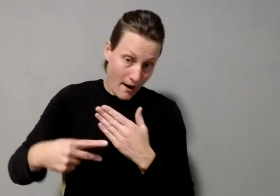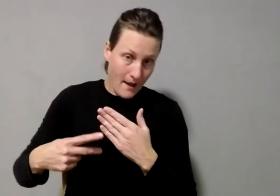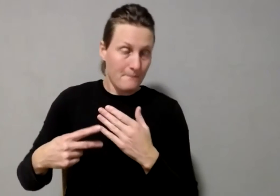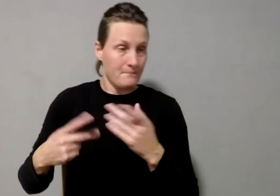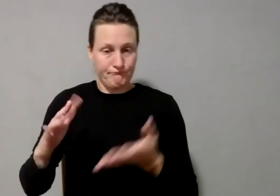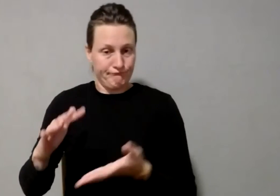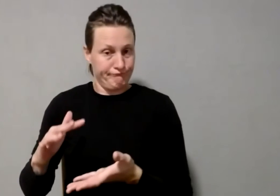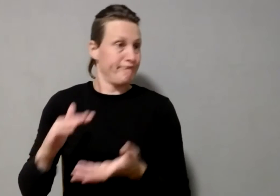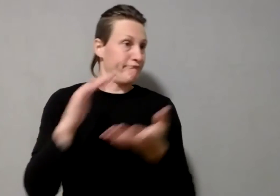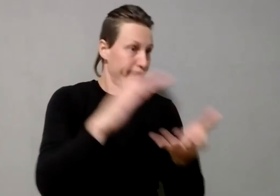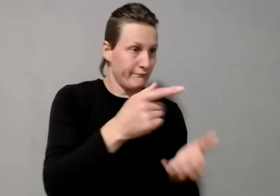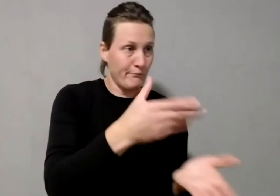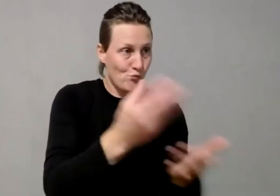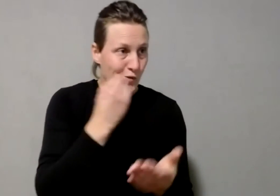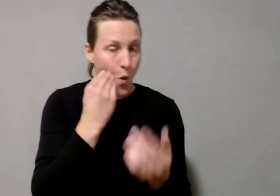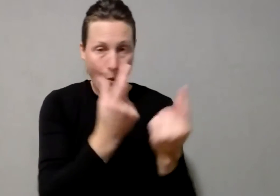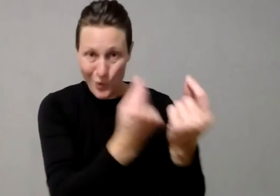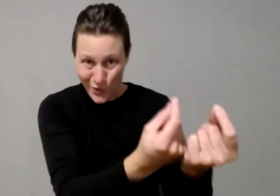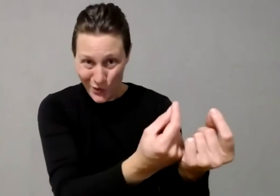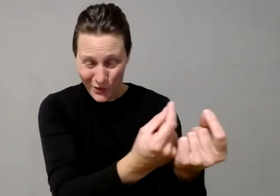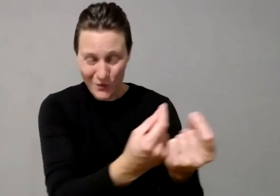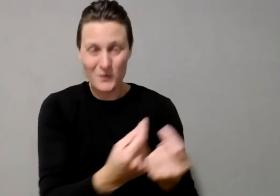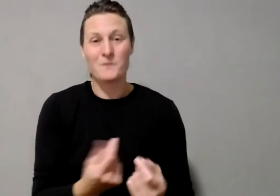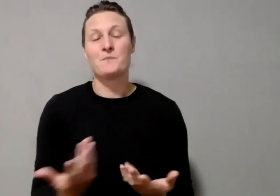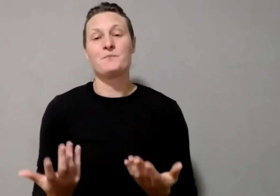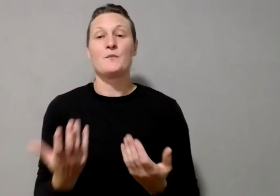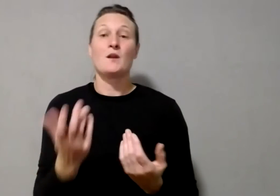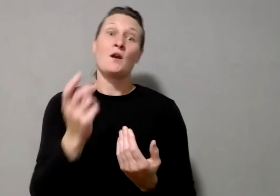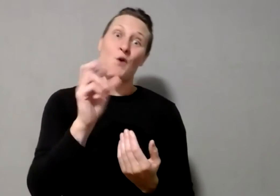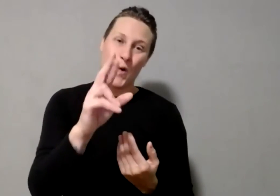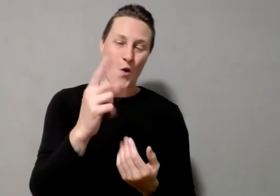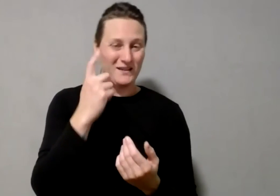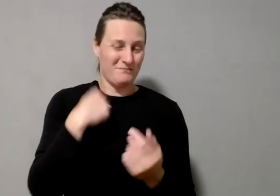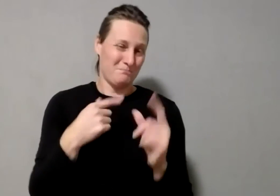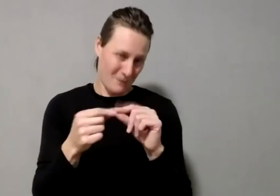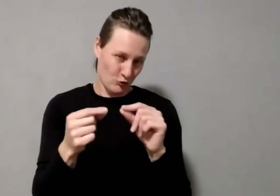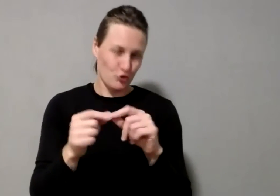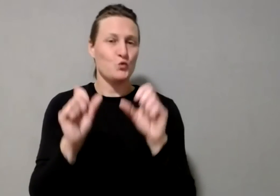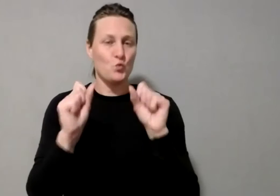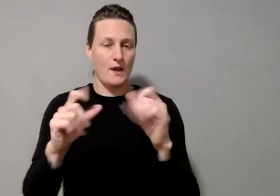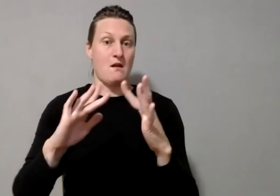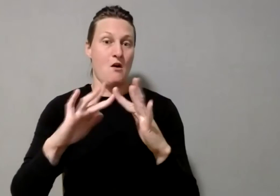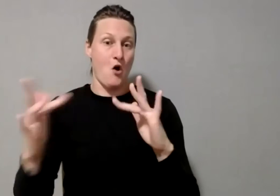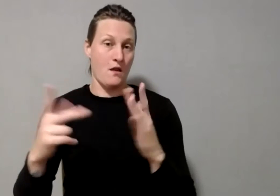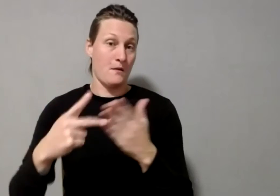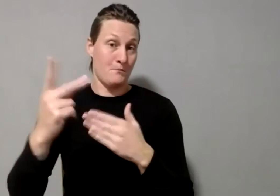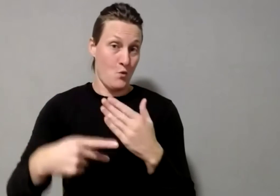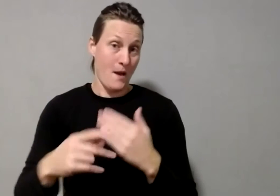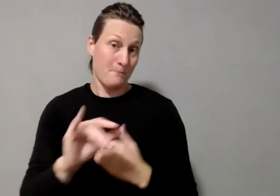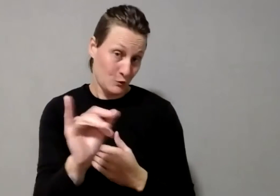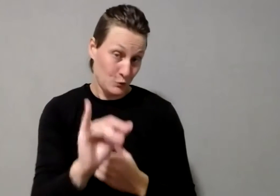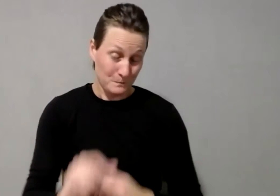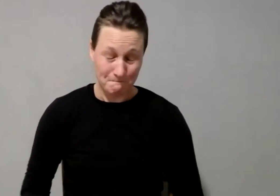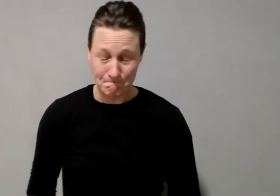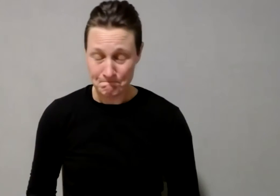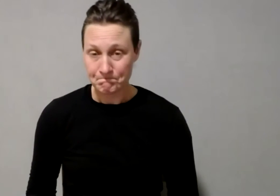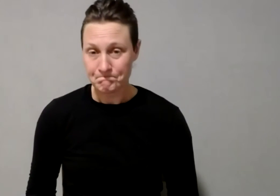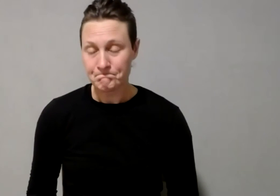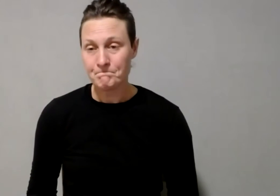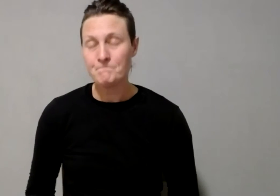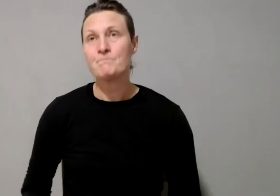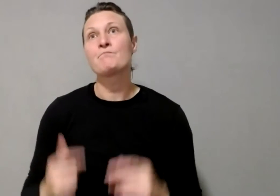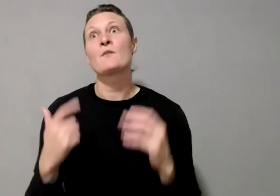a workshop, that would be an option as well. In